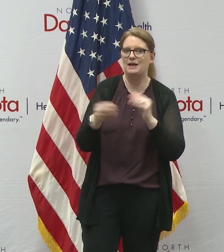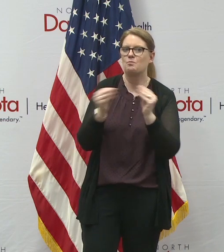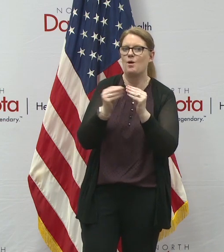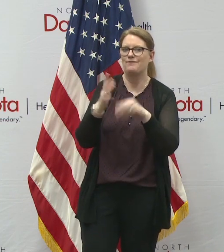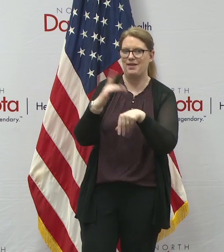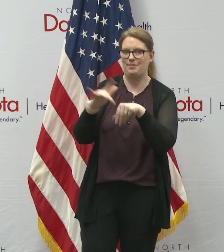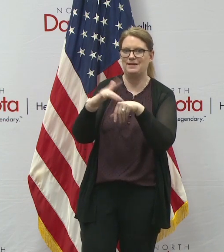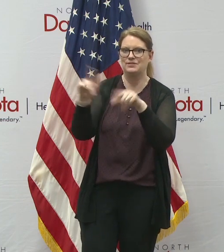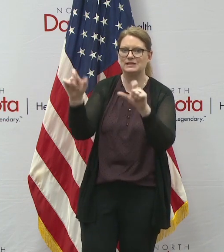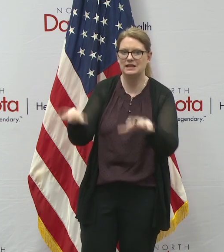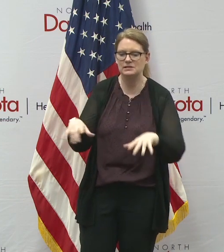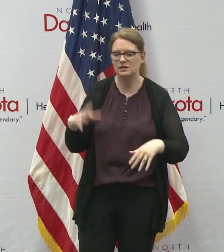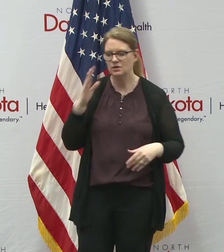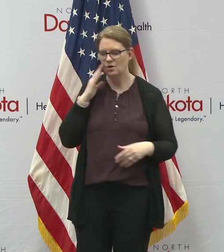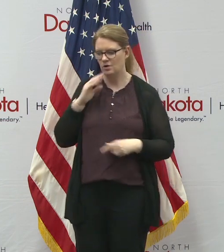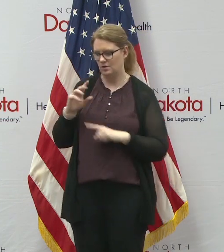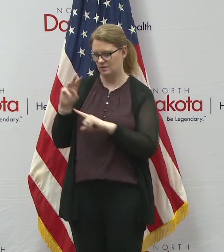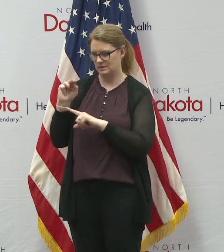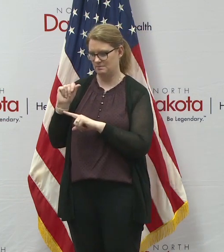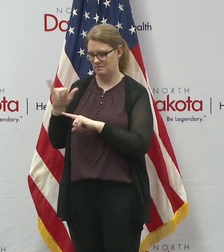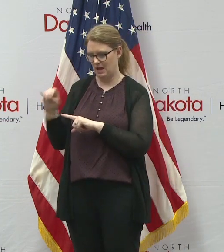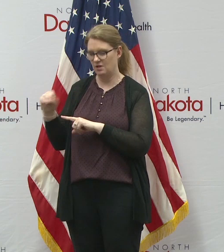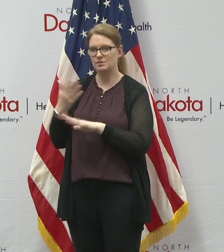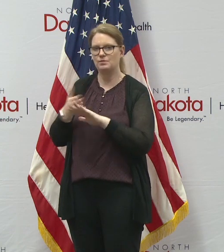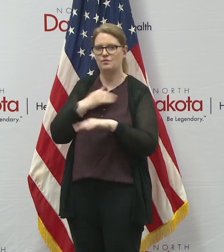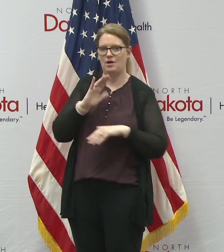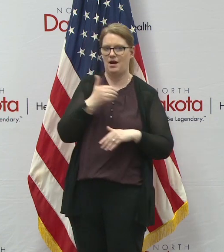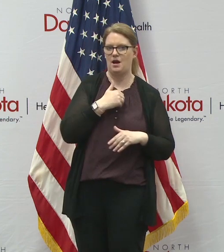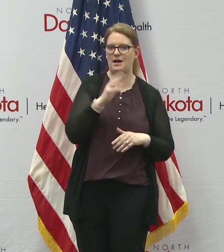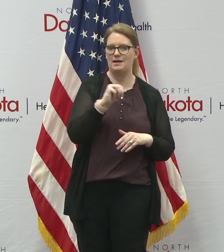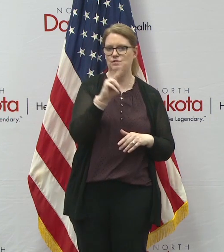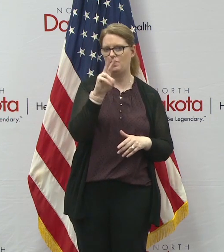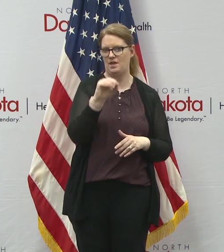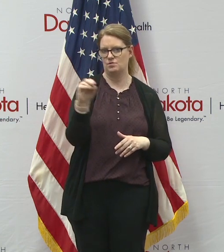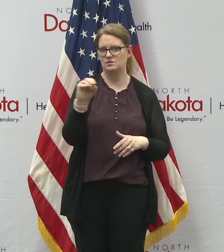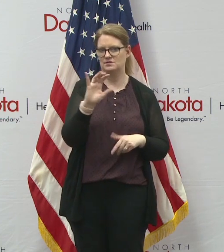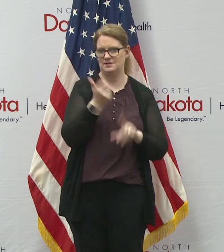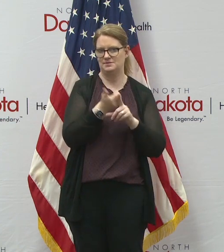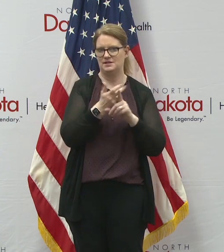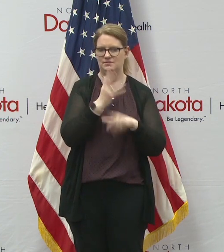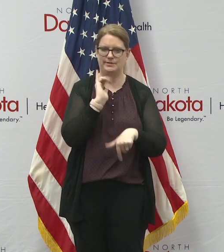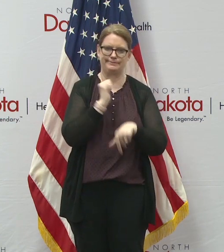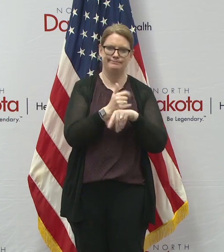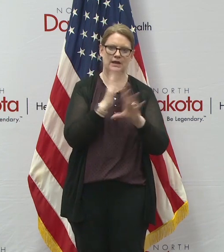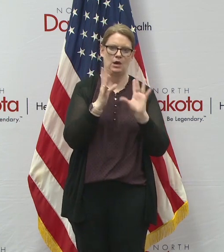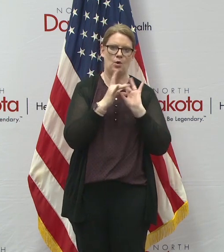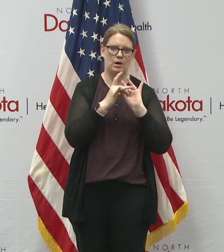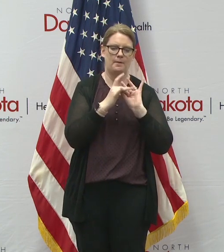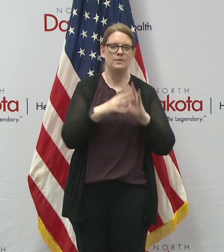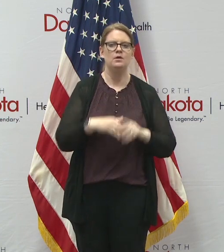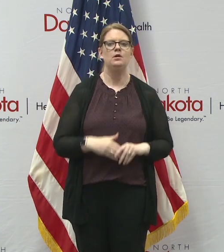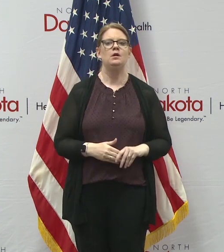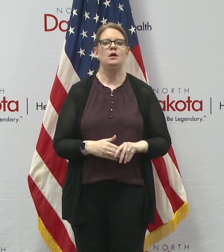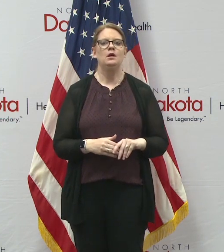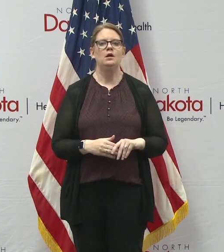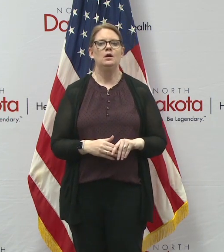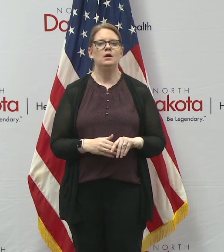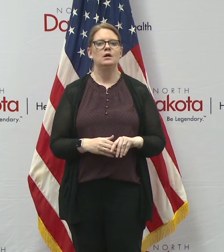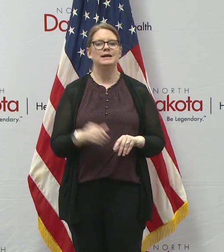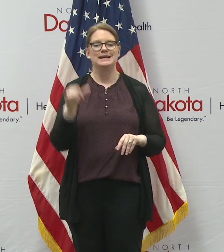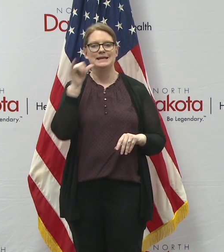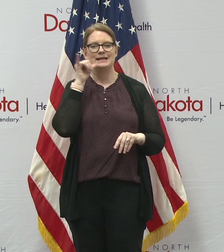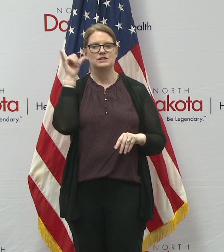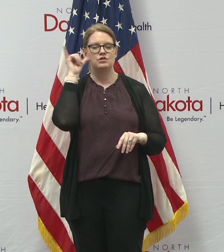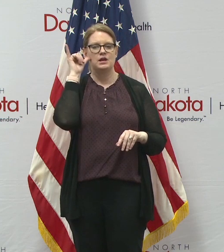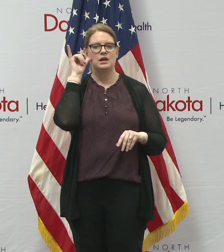was, like with Mayo, was before our M2000s came online here in North Dakota. We're also, again, confirmed yesterday that